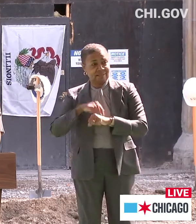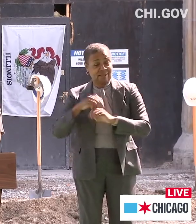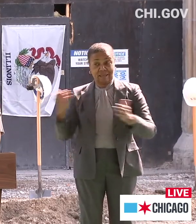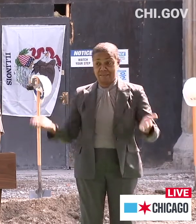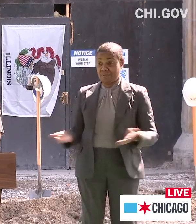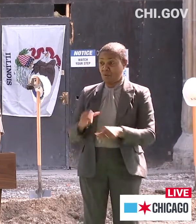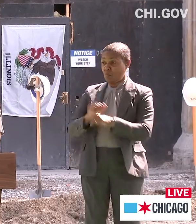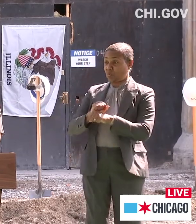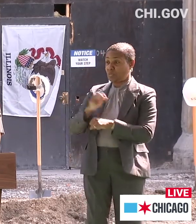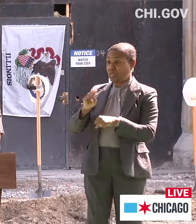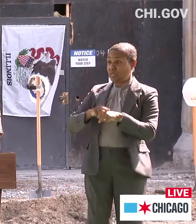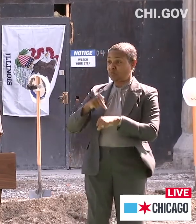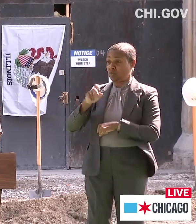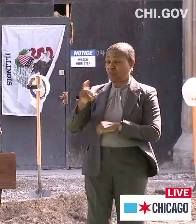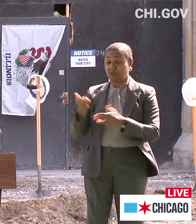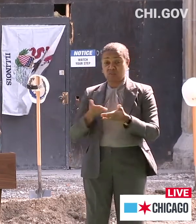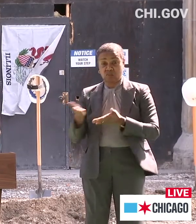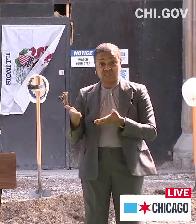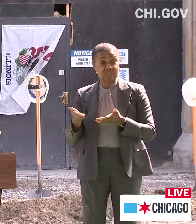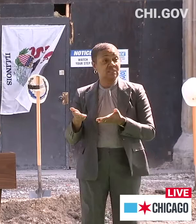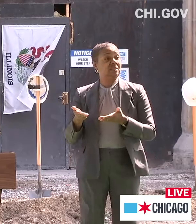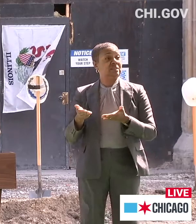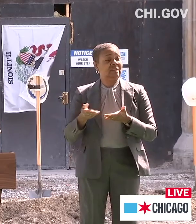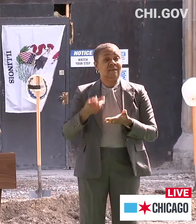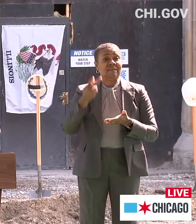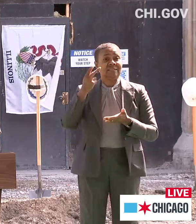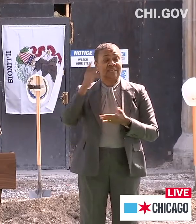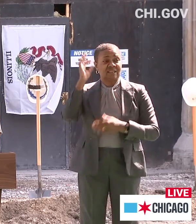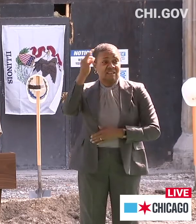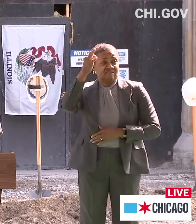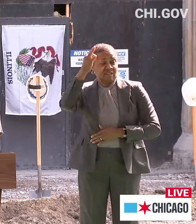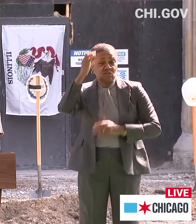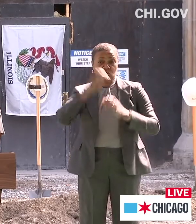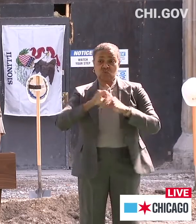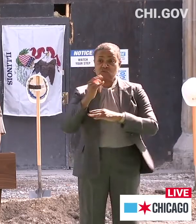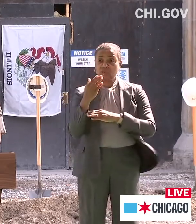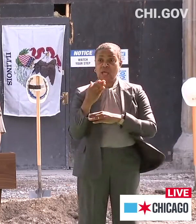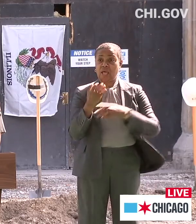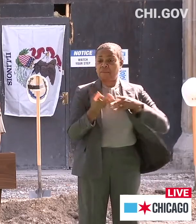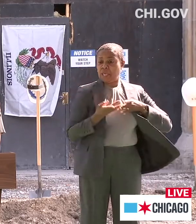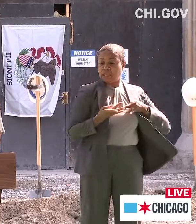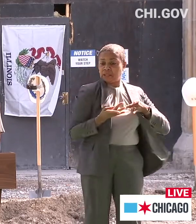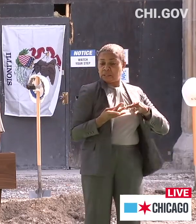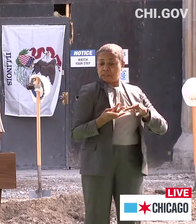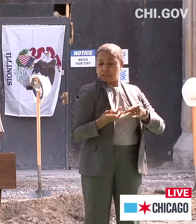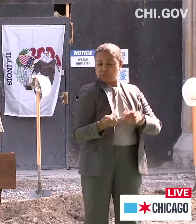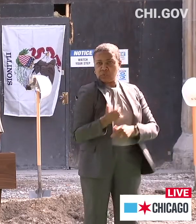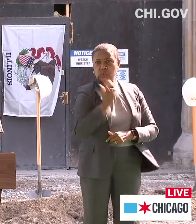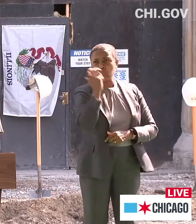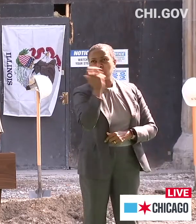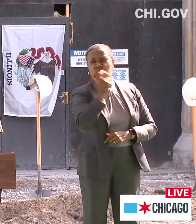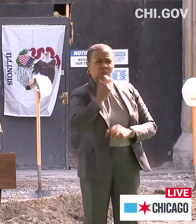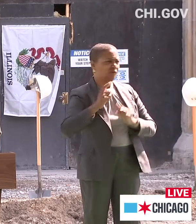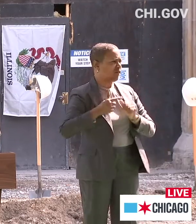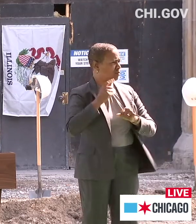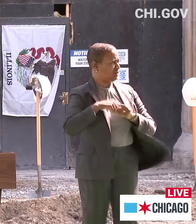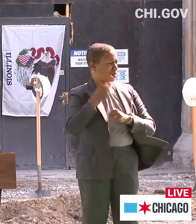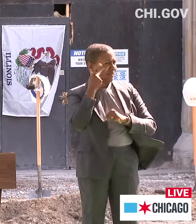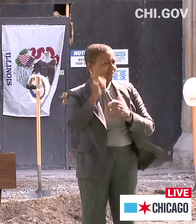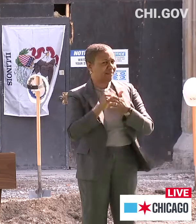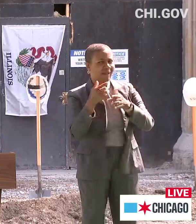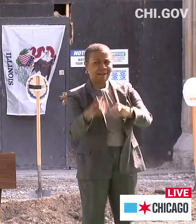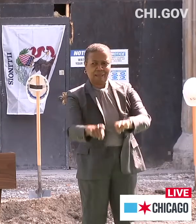with the National Park Service, I have never seen a federal construction job that has gone as smoothly as this job has gone.